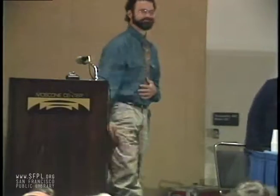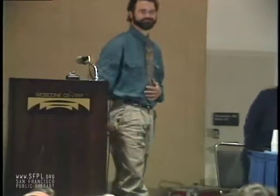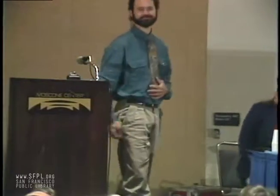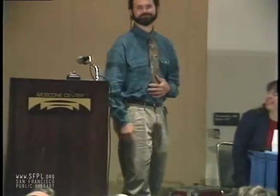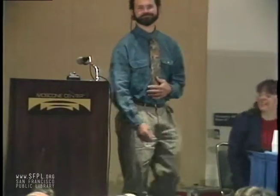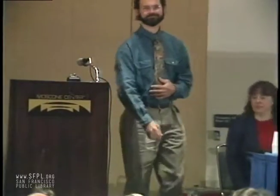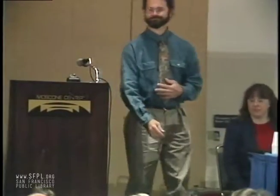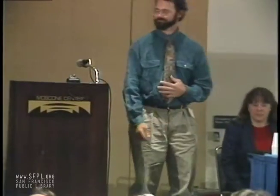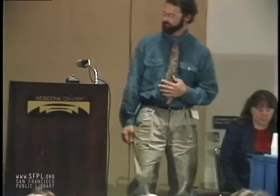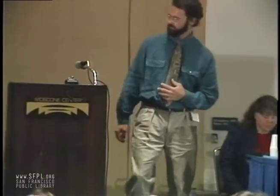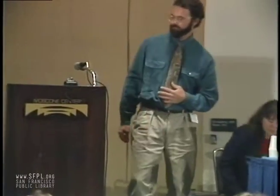Thank you.